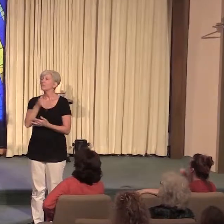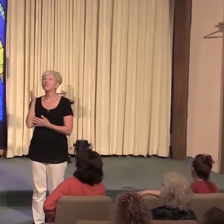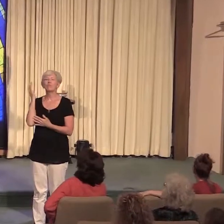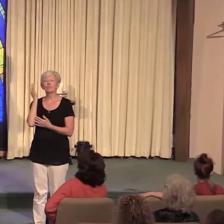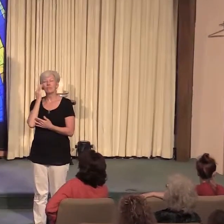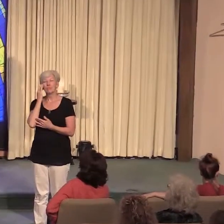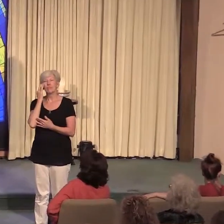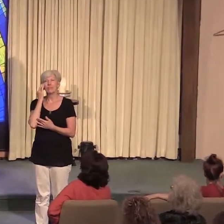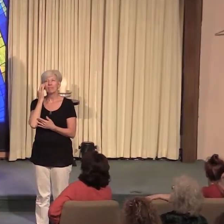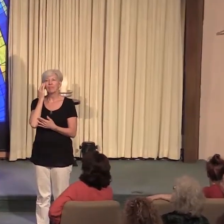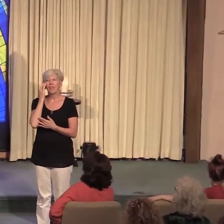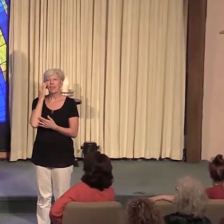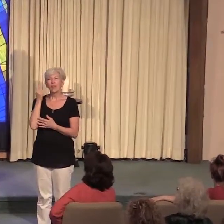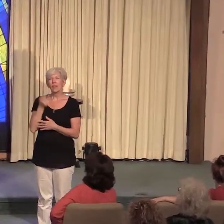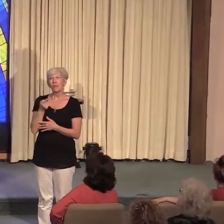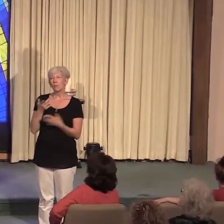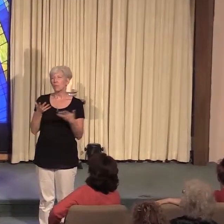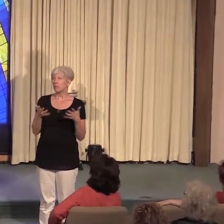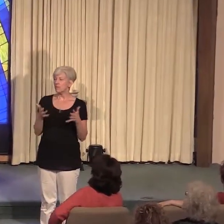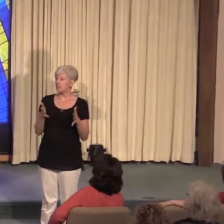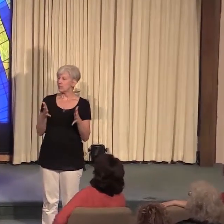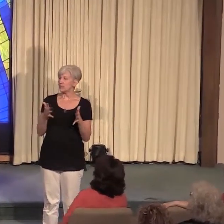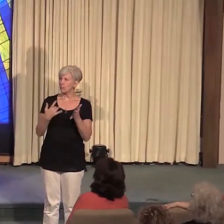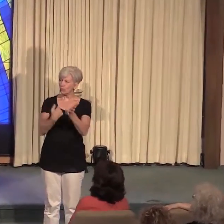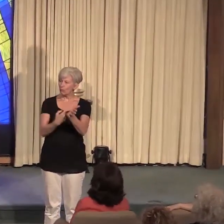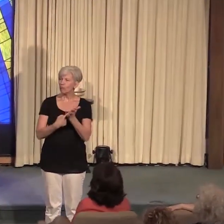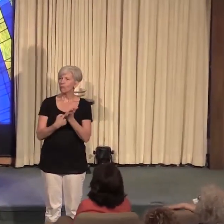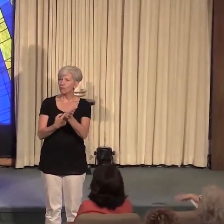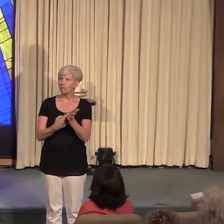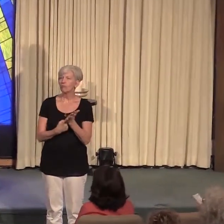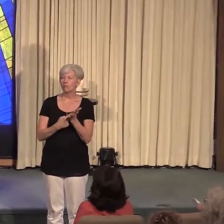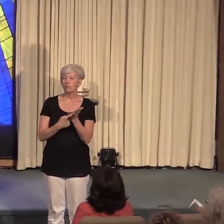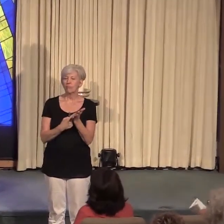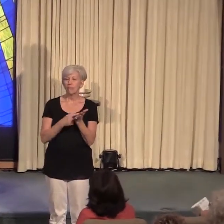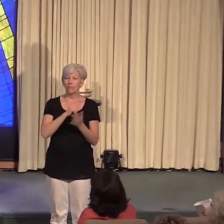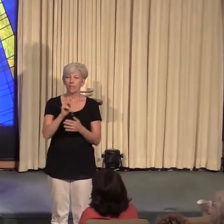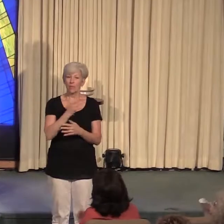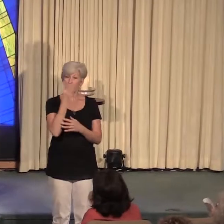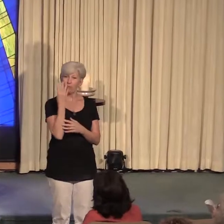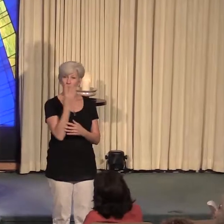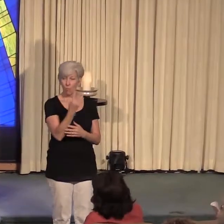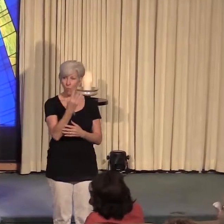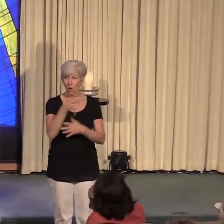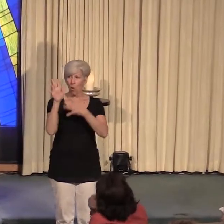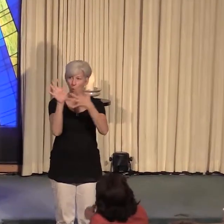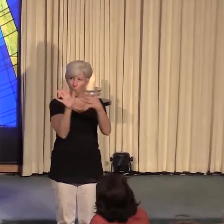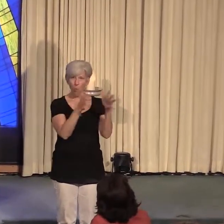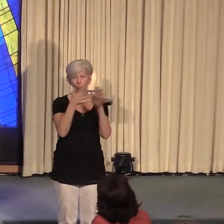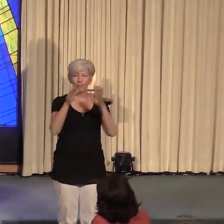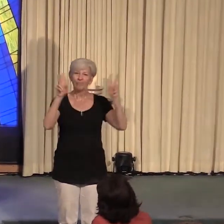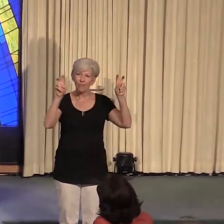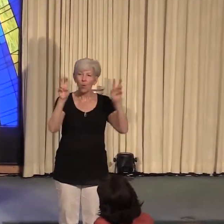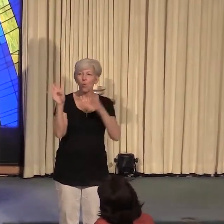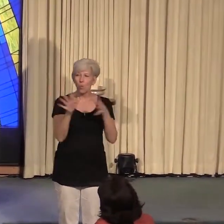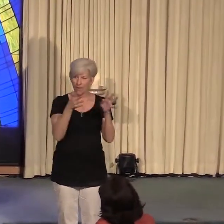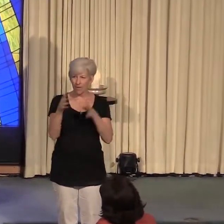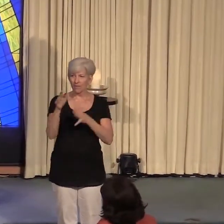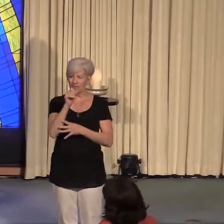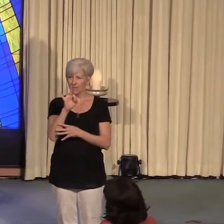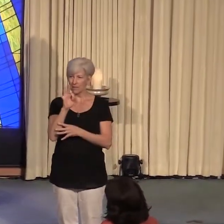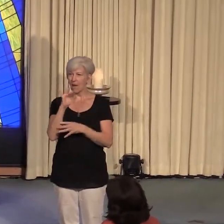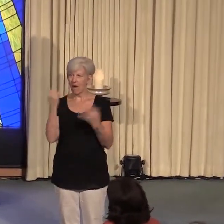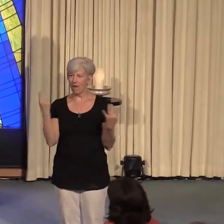last we left off, we had just talked about the 4 winds of conflict. Anybody